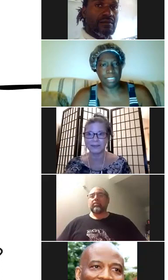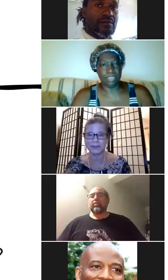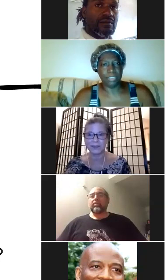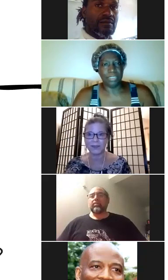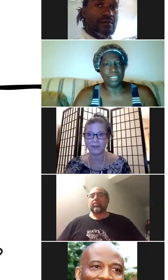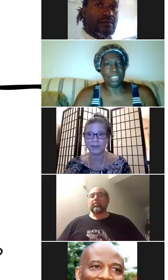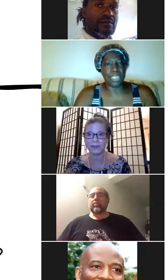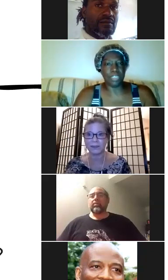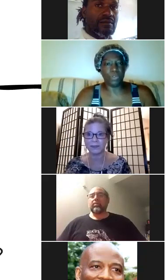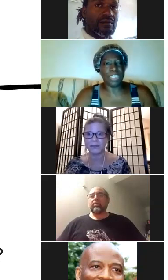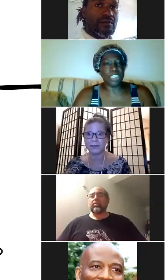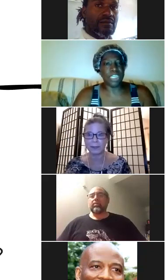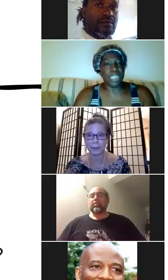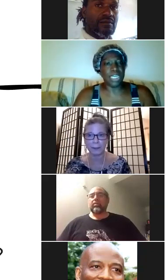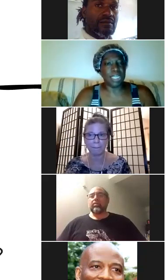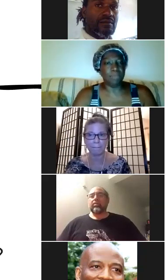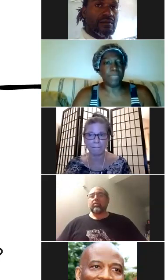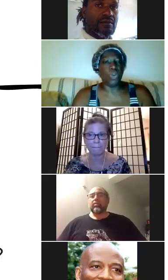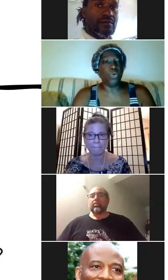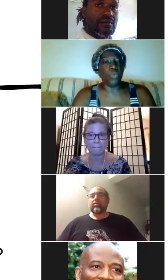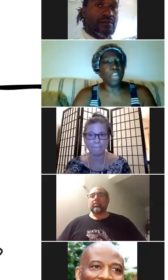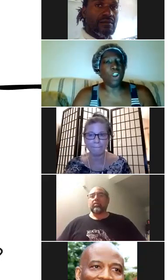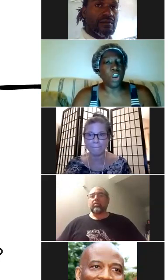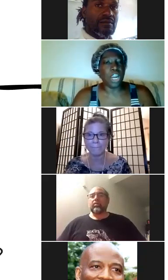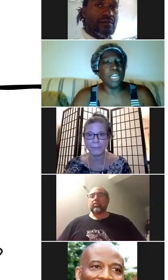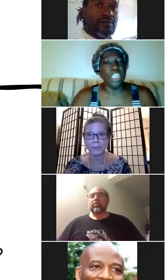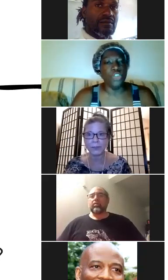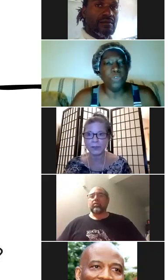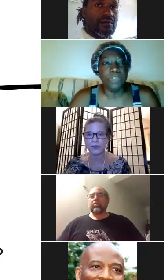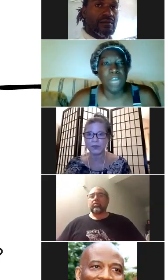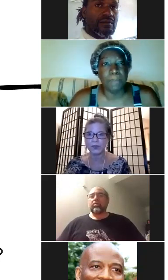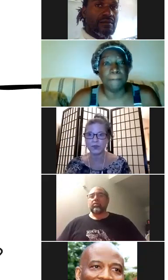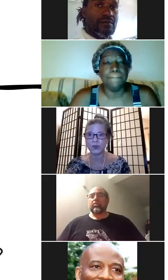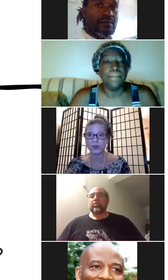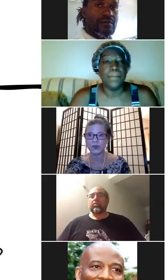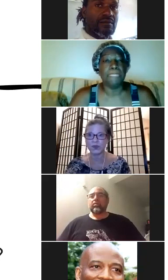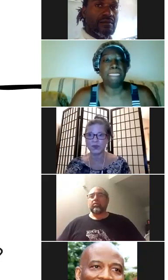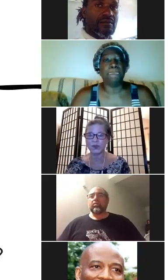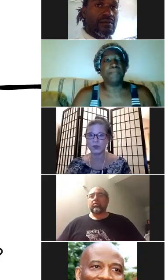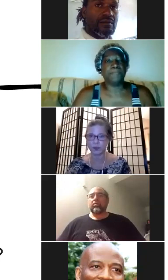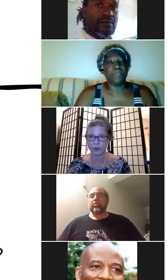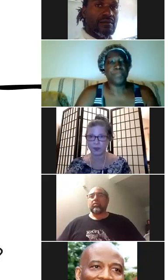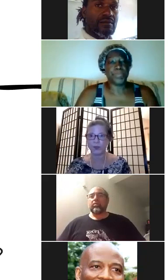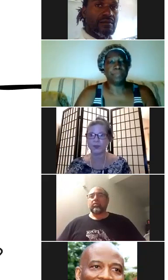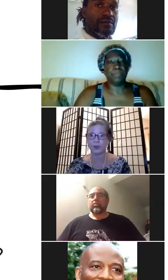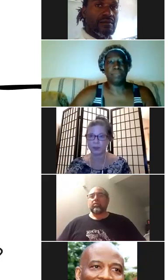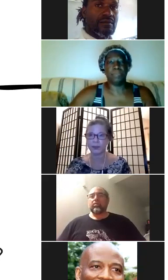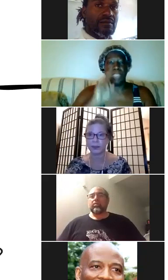Okay. Another question, where are you from?